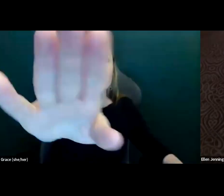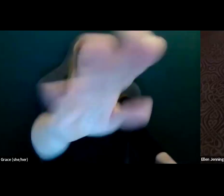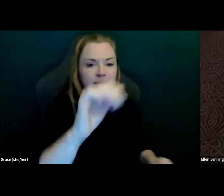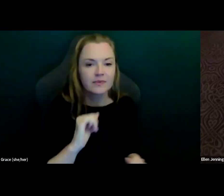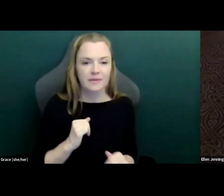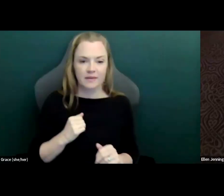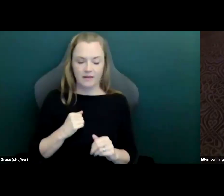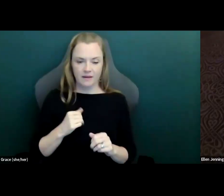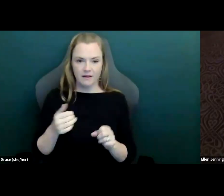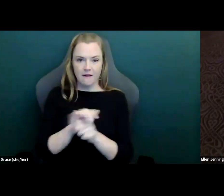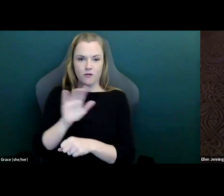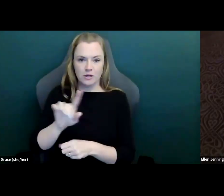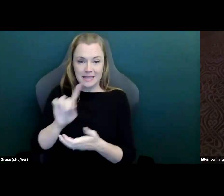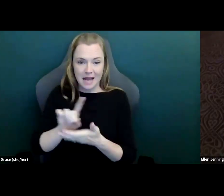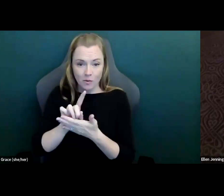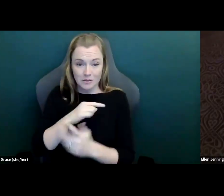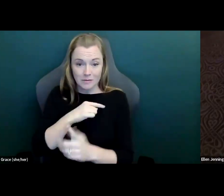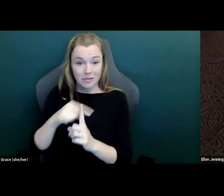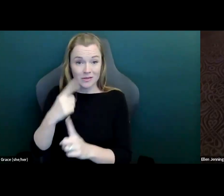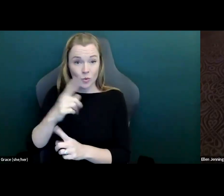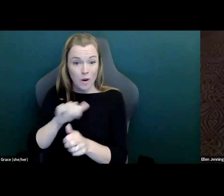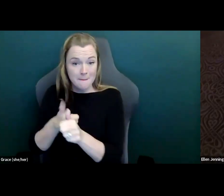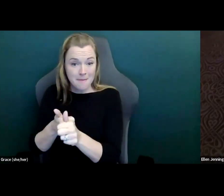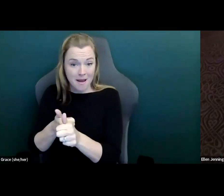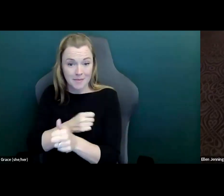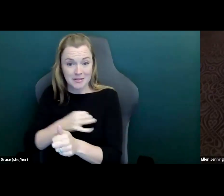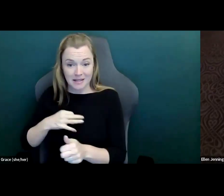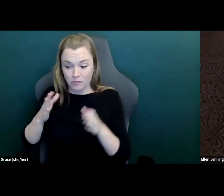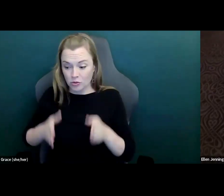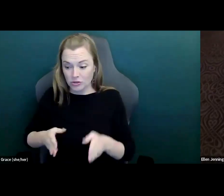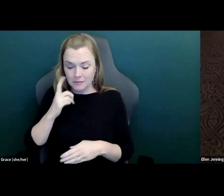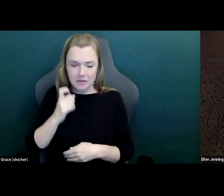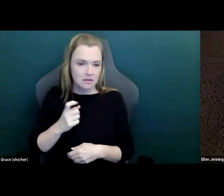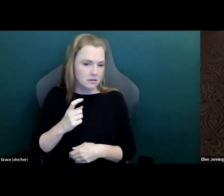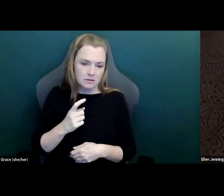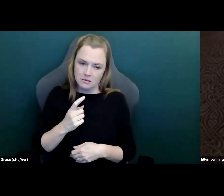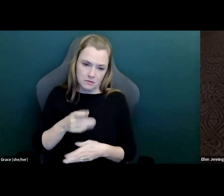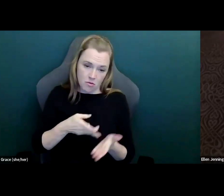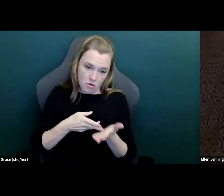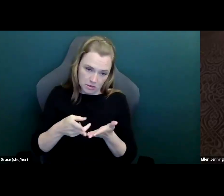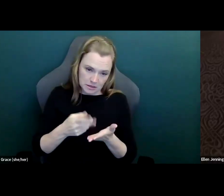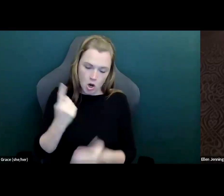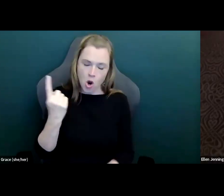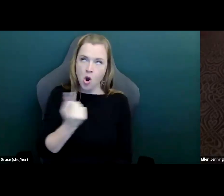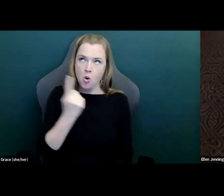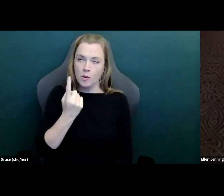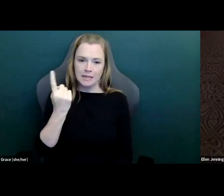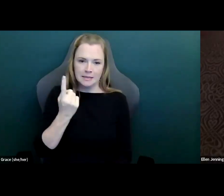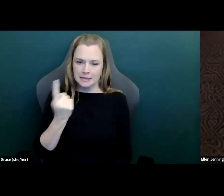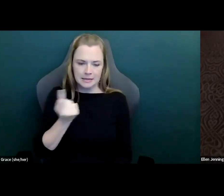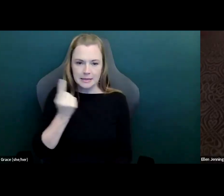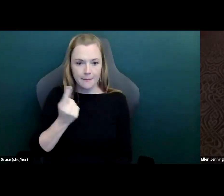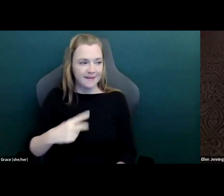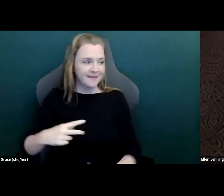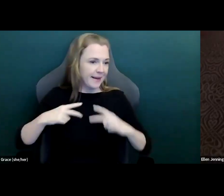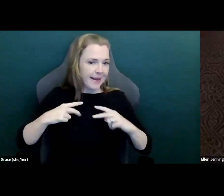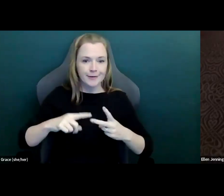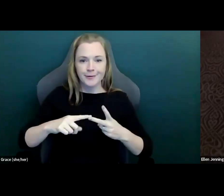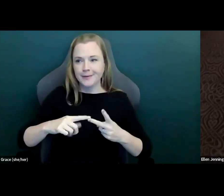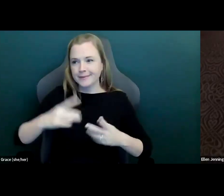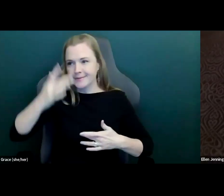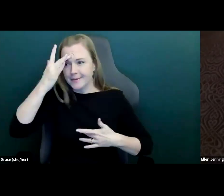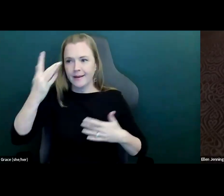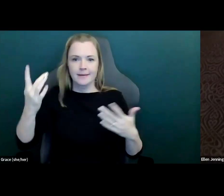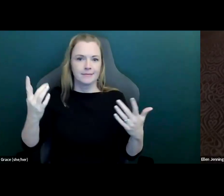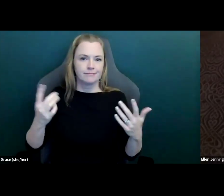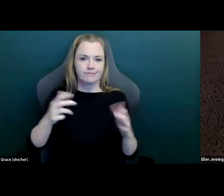backup staff person, because honestly, there is always somebody who's calling in sick or going on vacation or has something else going on. And